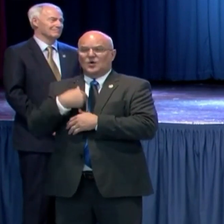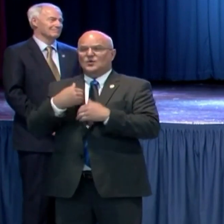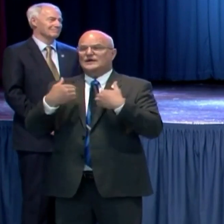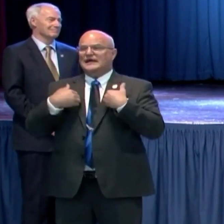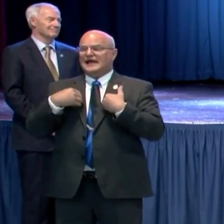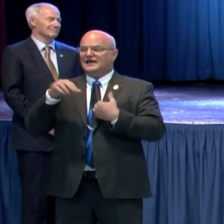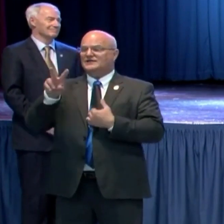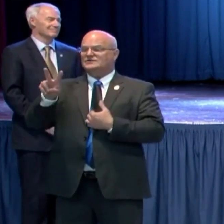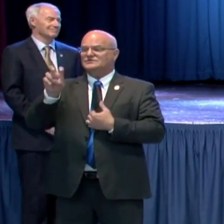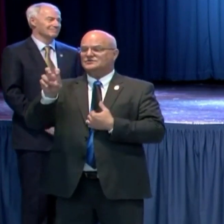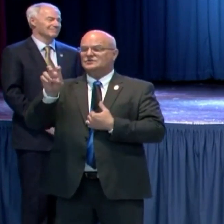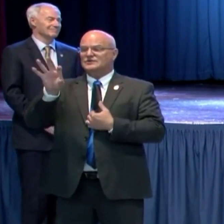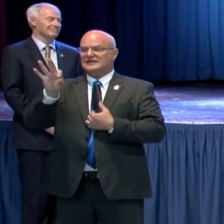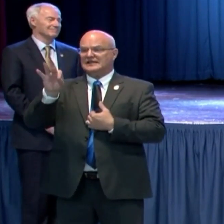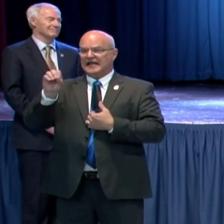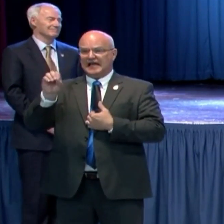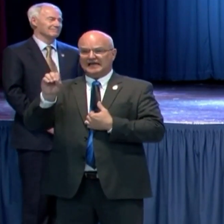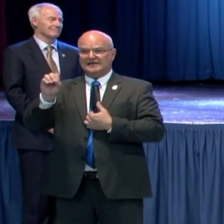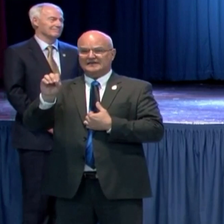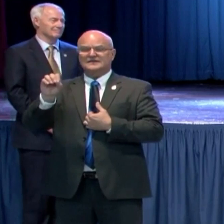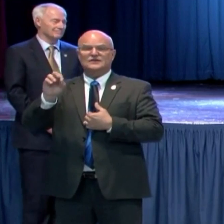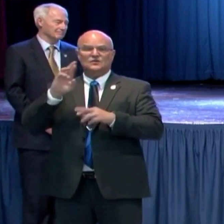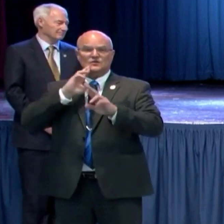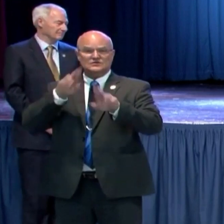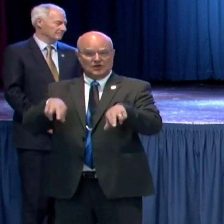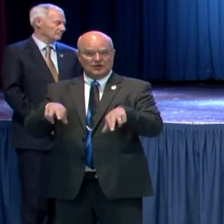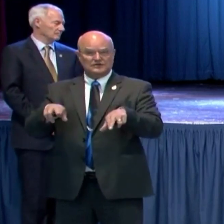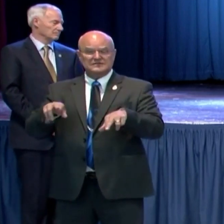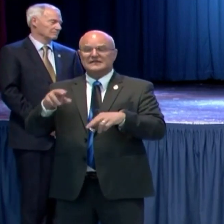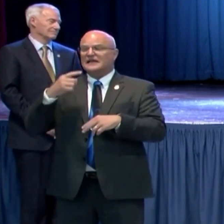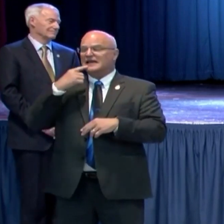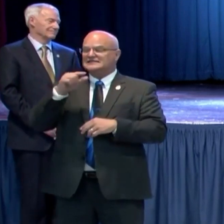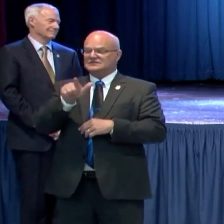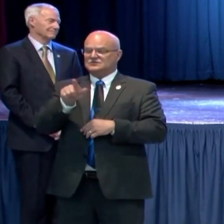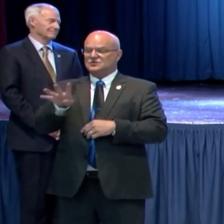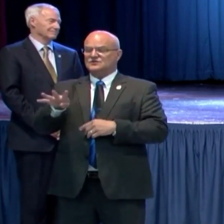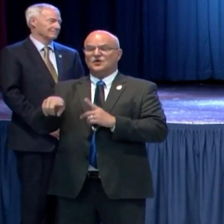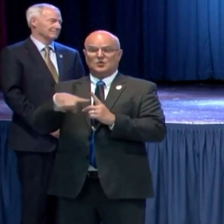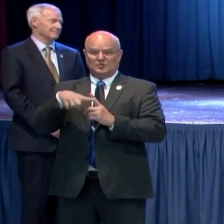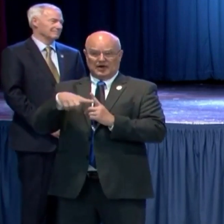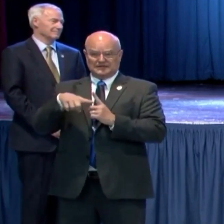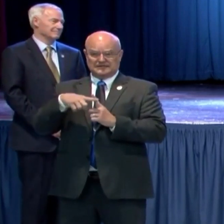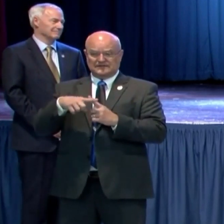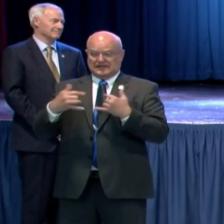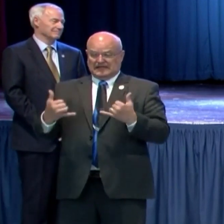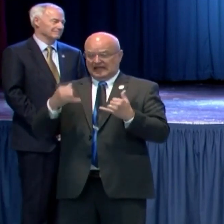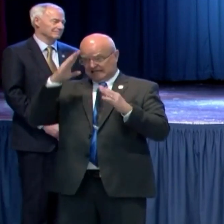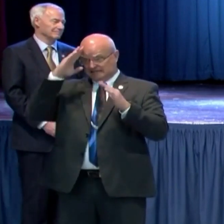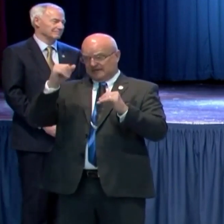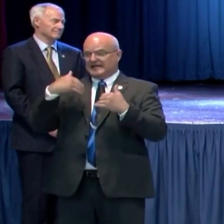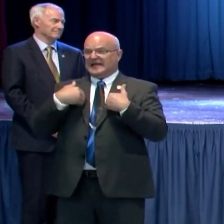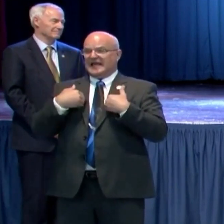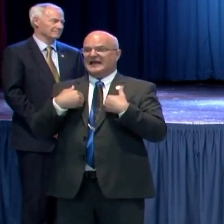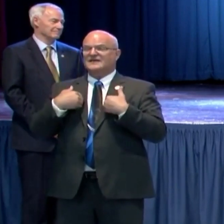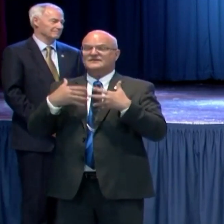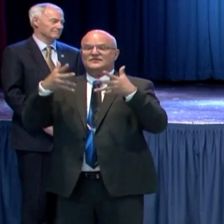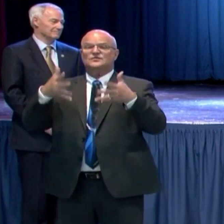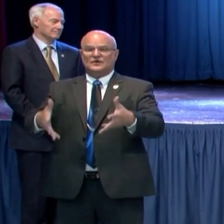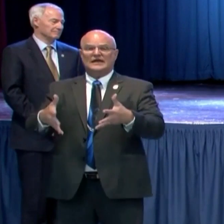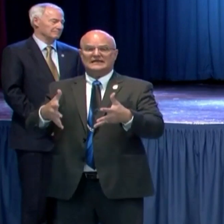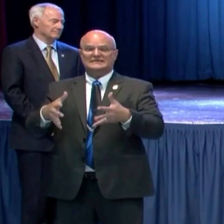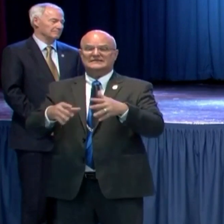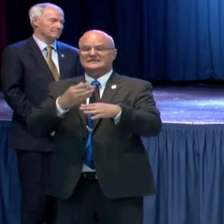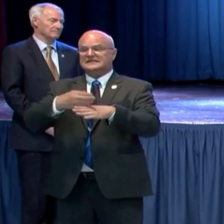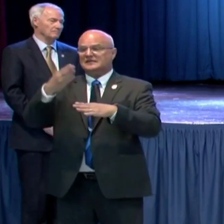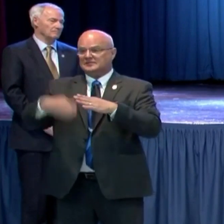had 290 results, and as the governor mentioned, 24 of those were positive. We are expecting to have the rest of